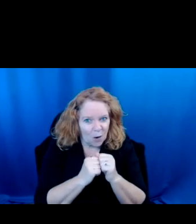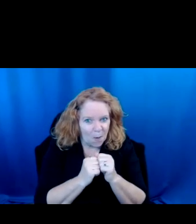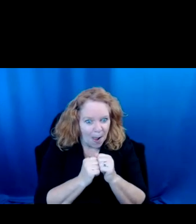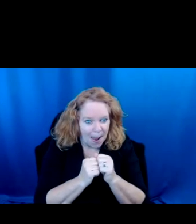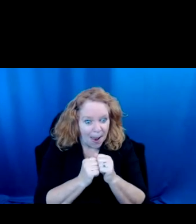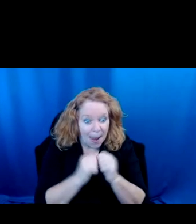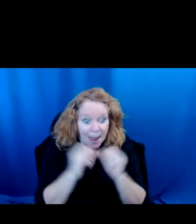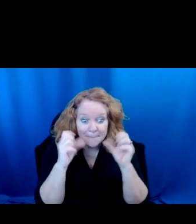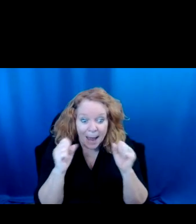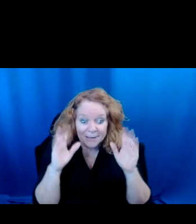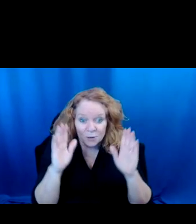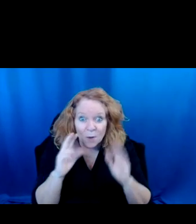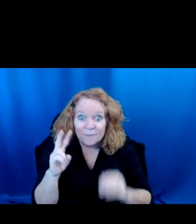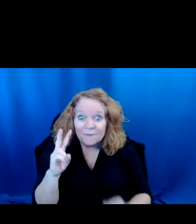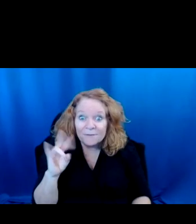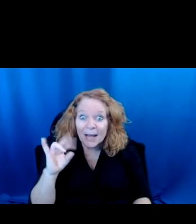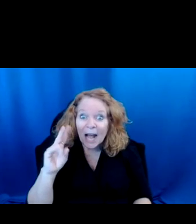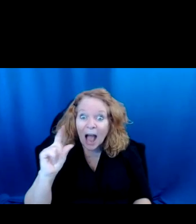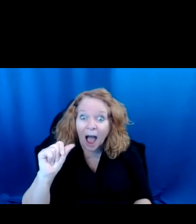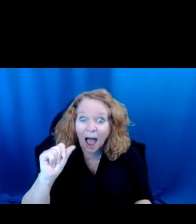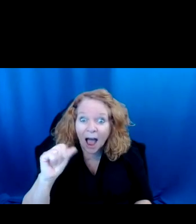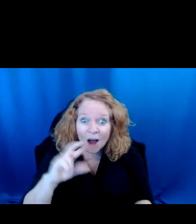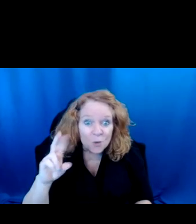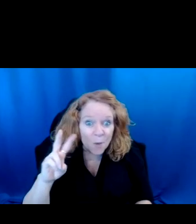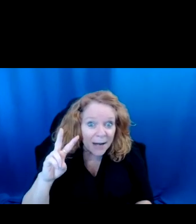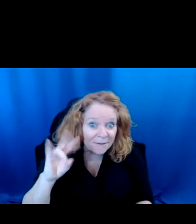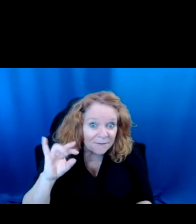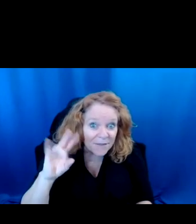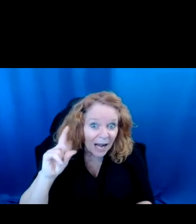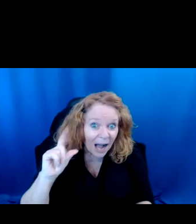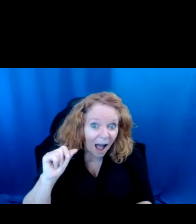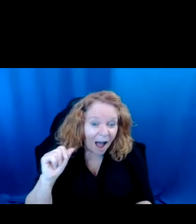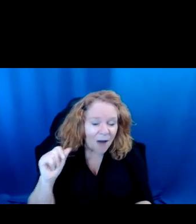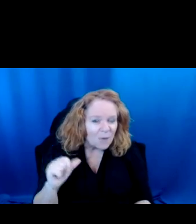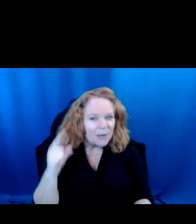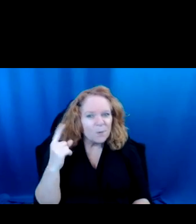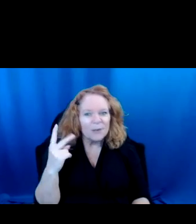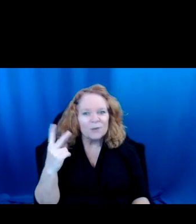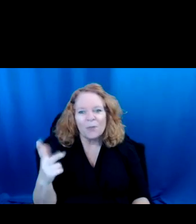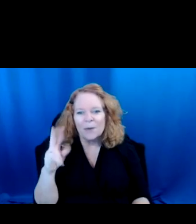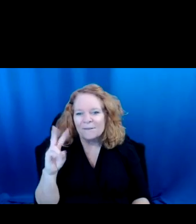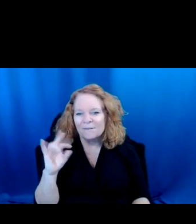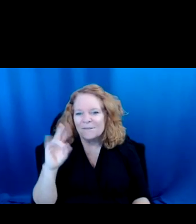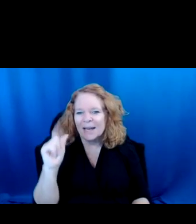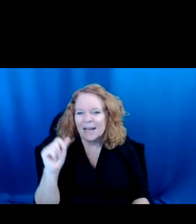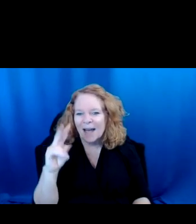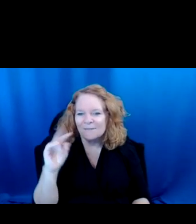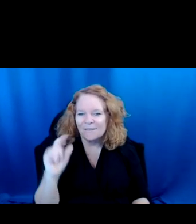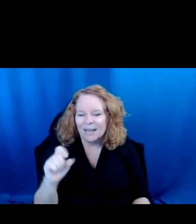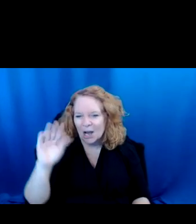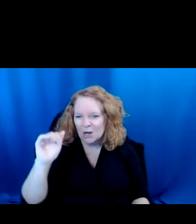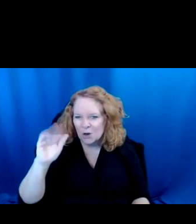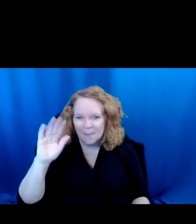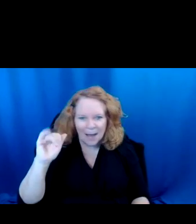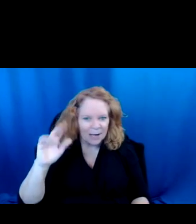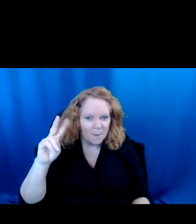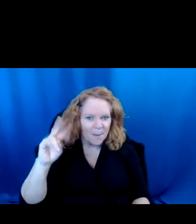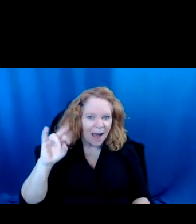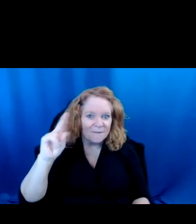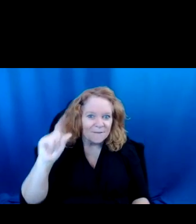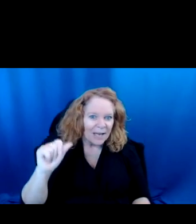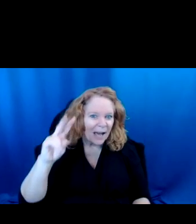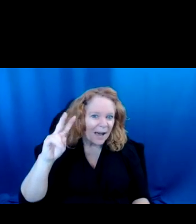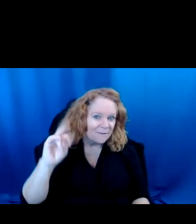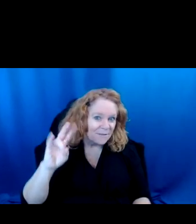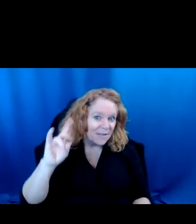Amazing, wonderful Vicar. Are you ready, Vicar? 1, 2, 3. A Vicar, Vicar, goodbye, goodbye, goodbye, Vicar,